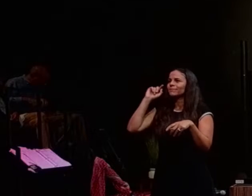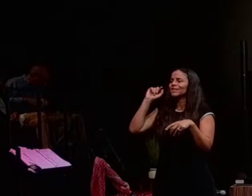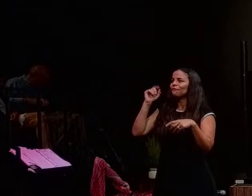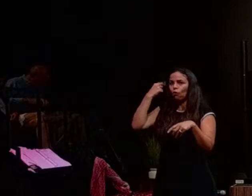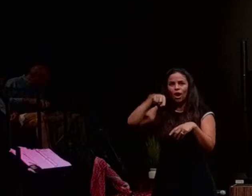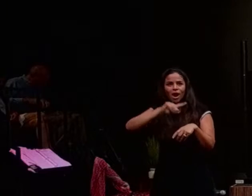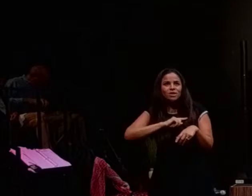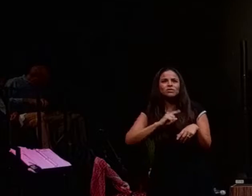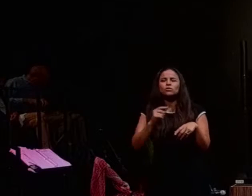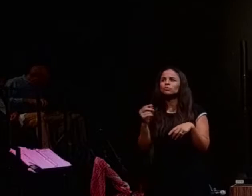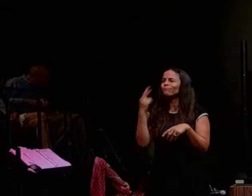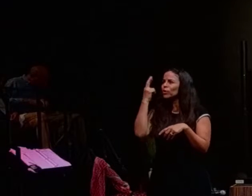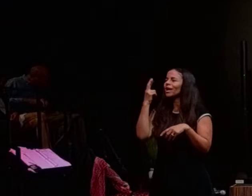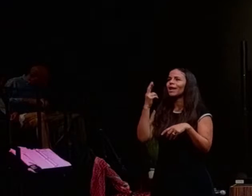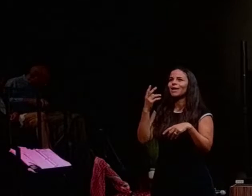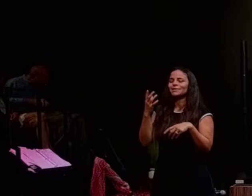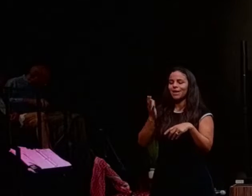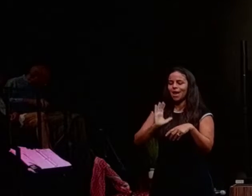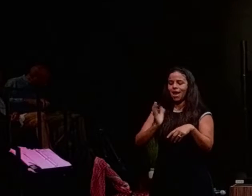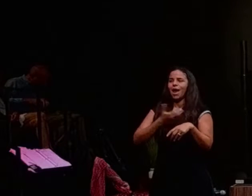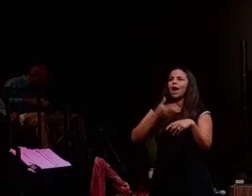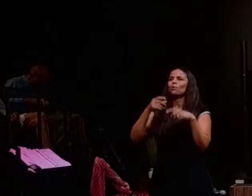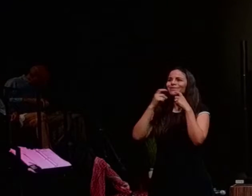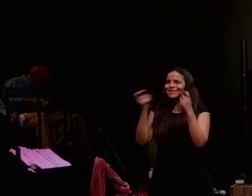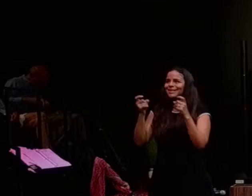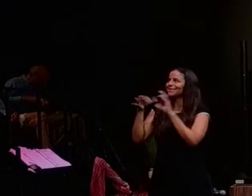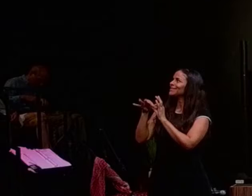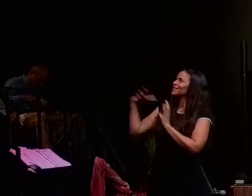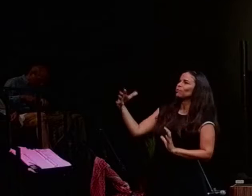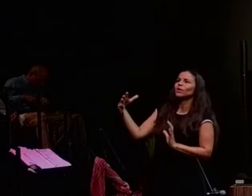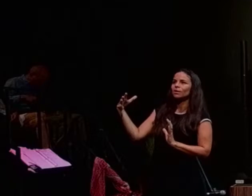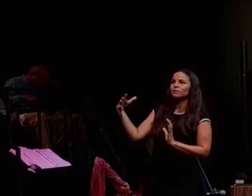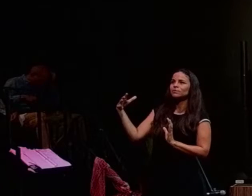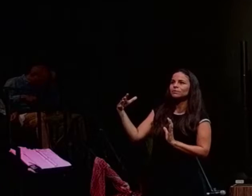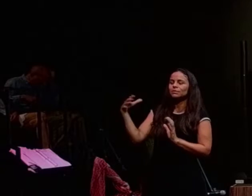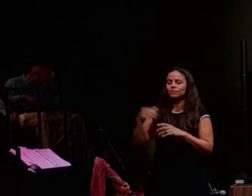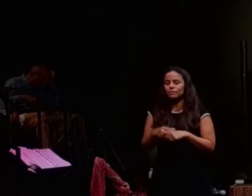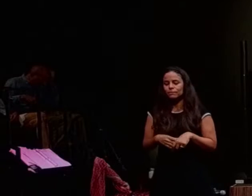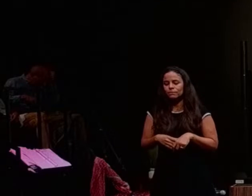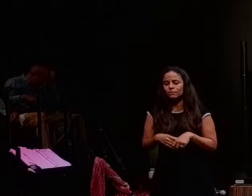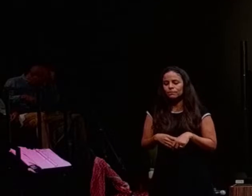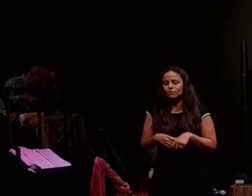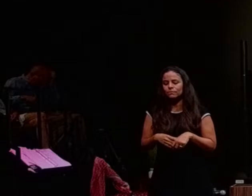him. Sometimes, you know, and not all the time, but sometimes the bad things that happen to us or that happen around us are so that we